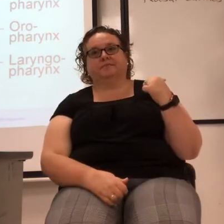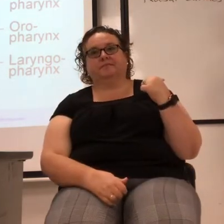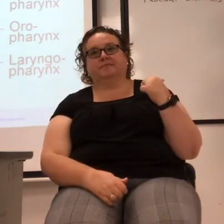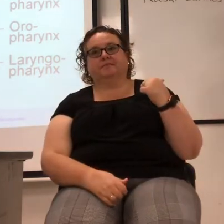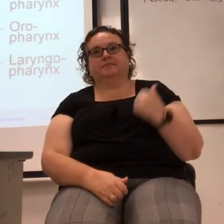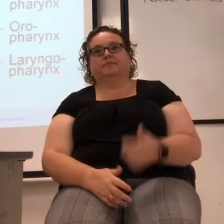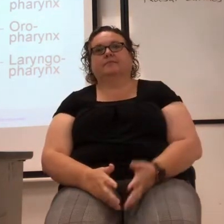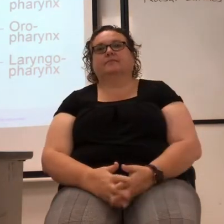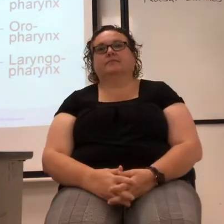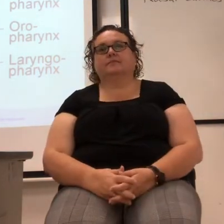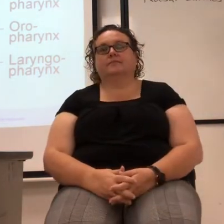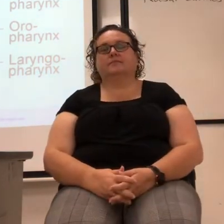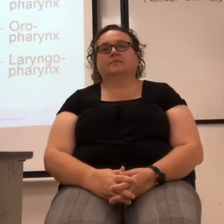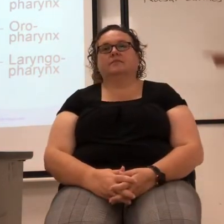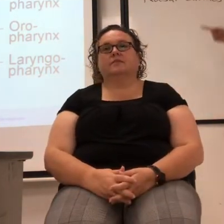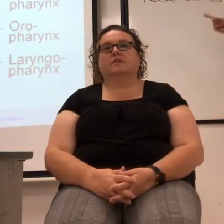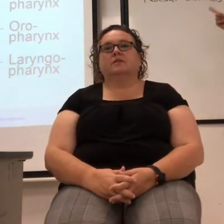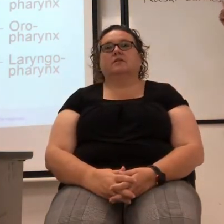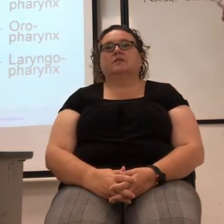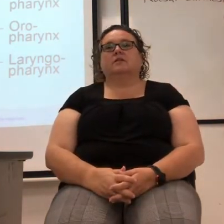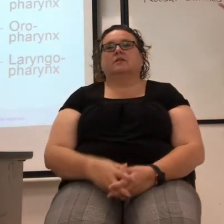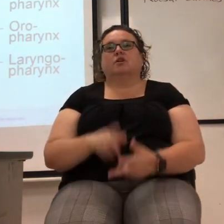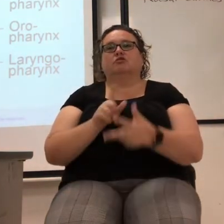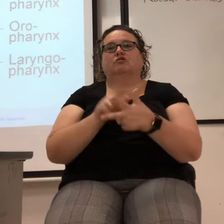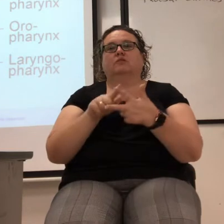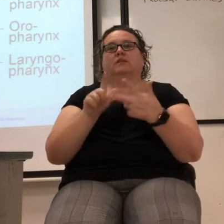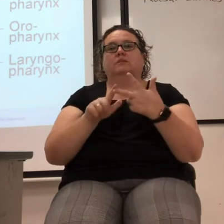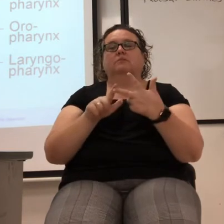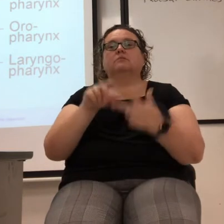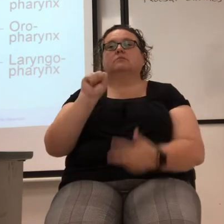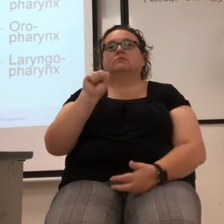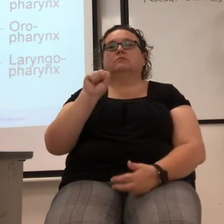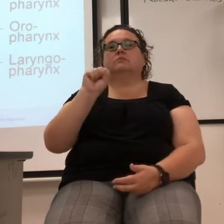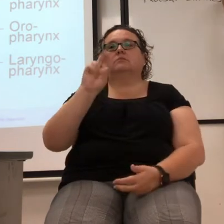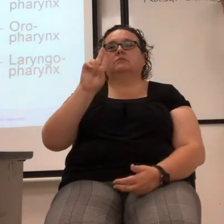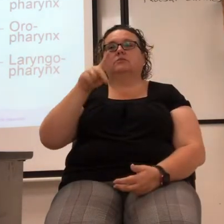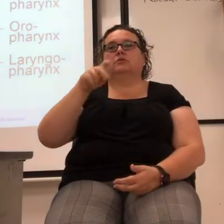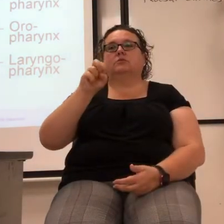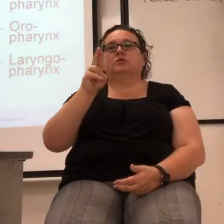with those conchae, there's three of them, superior, middle, inferior.